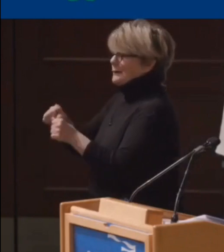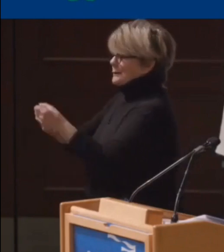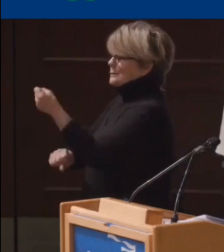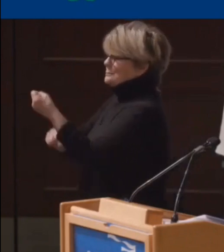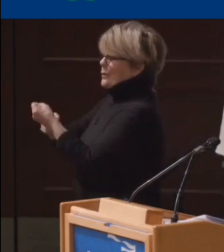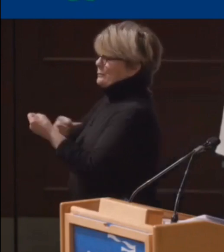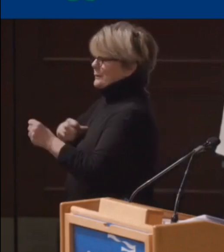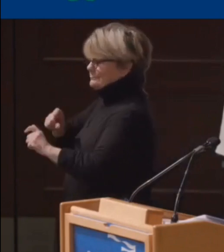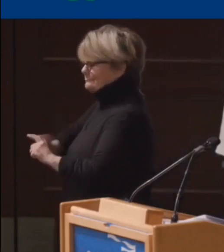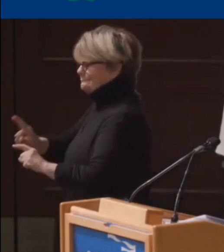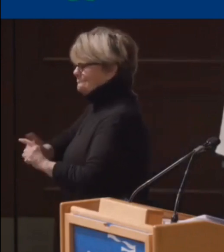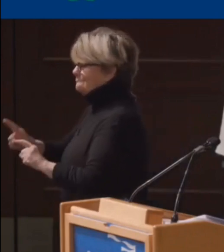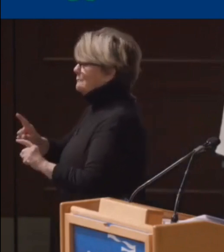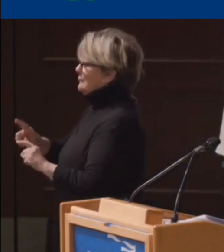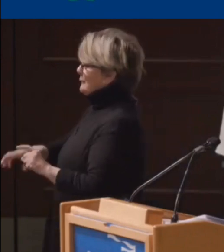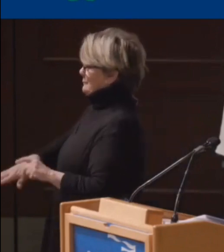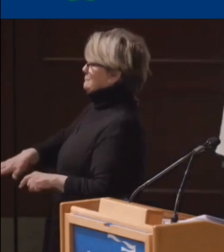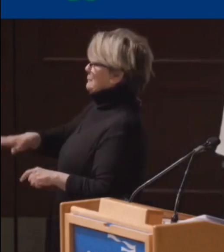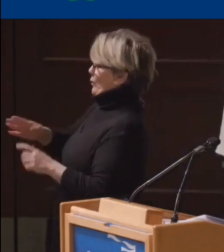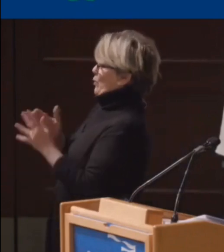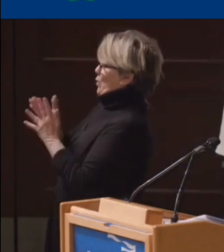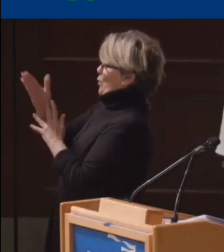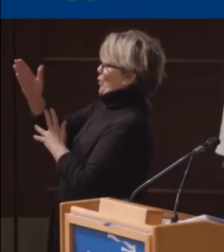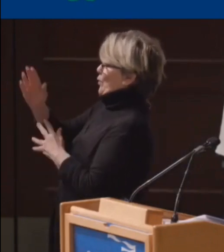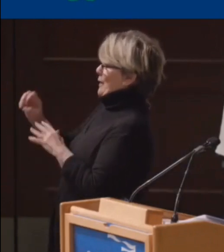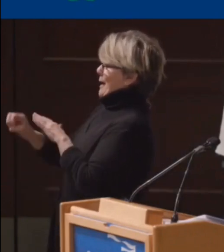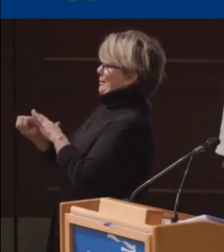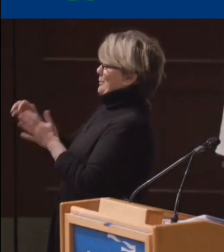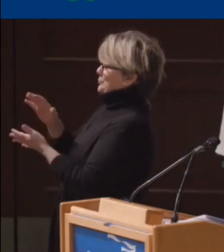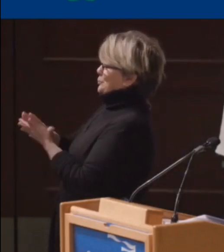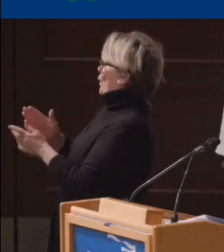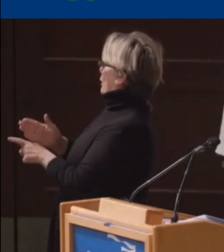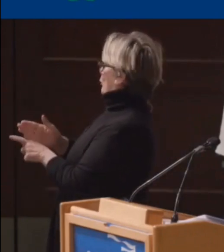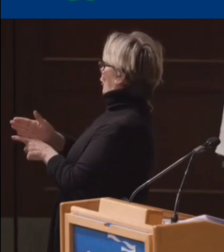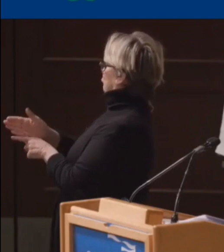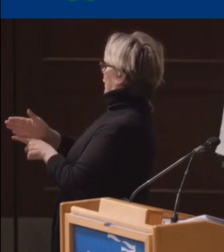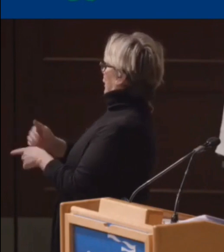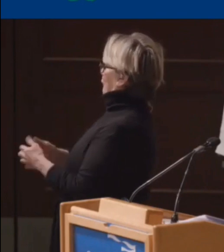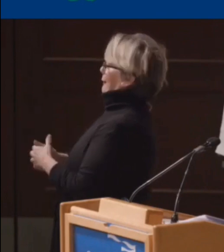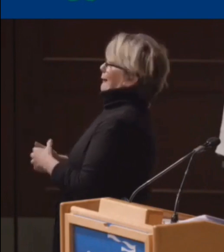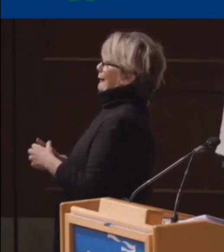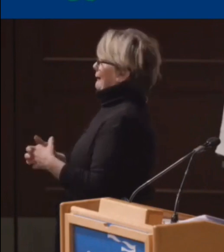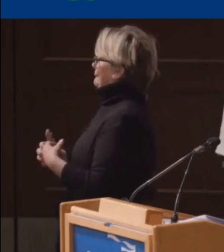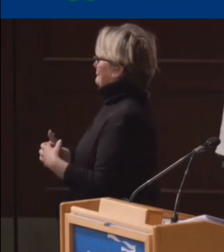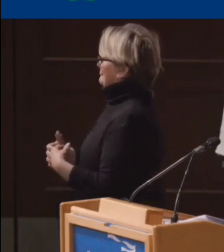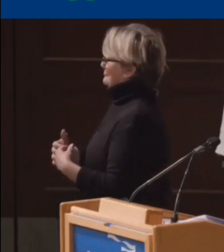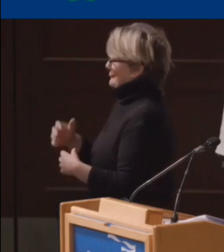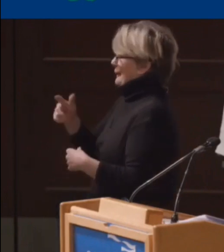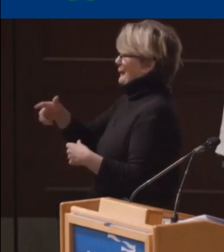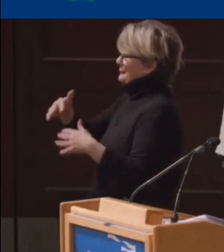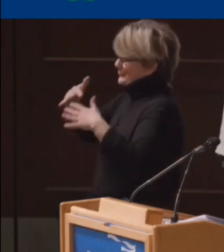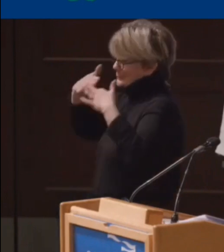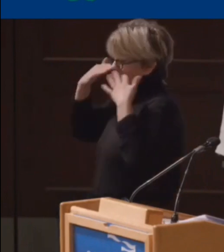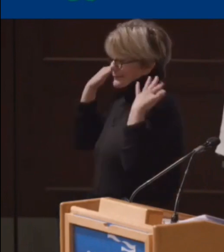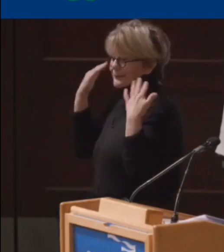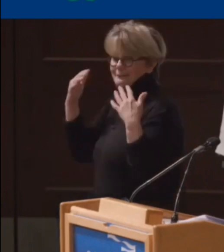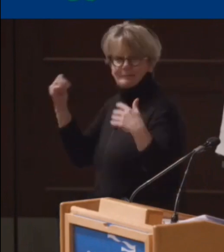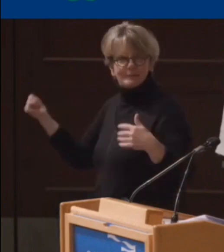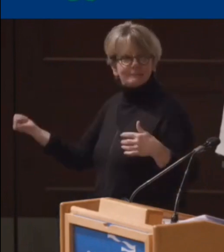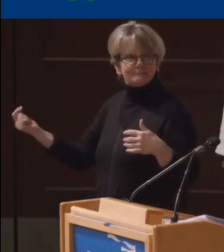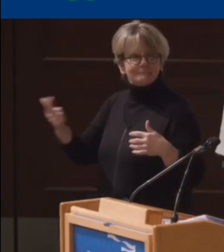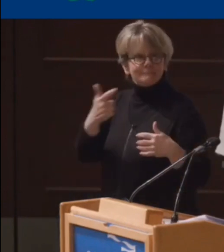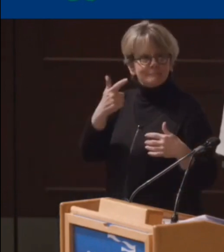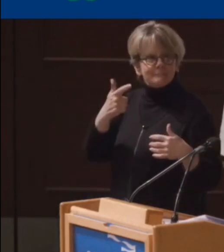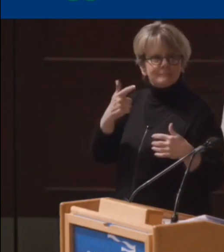continued to support me in various ways throughout my elementary school career. I grew to become friendly with everyone, but I wasn't a